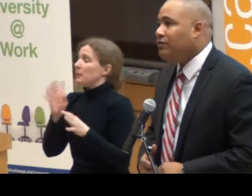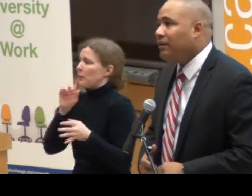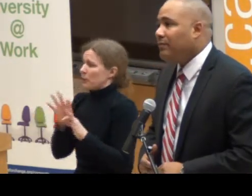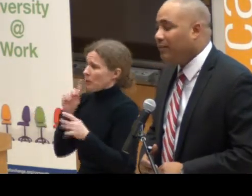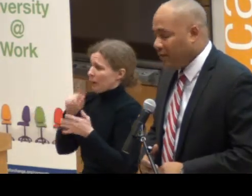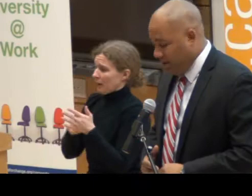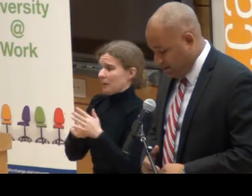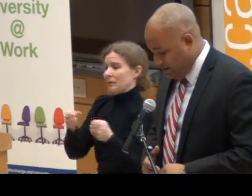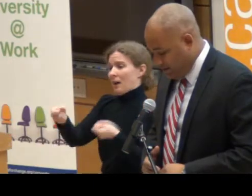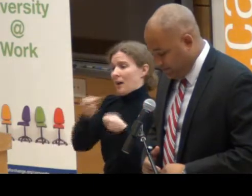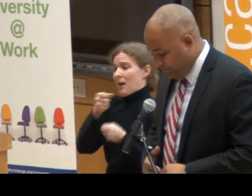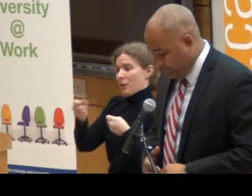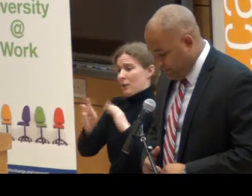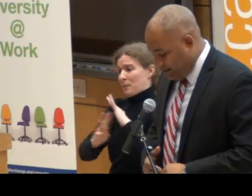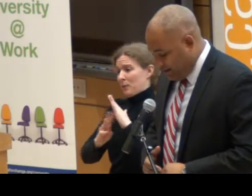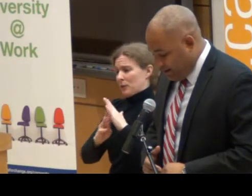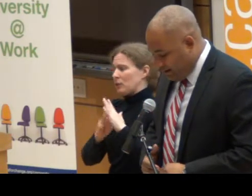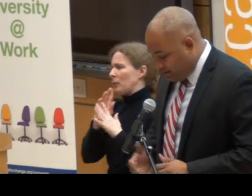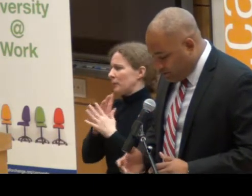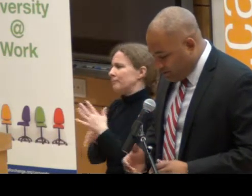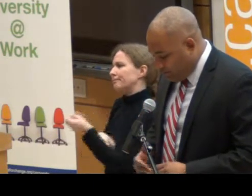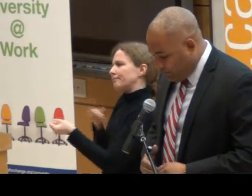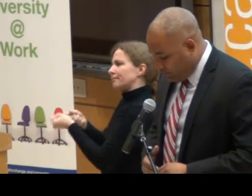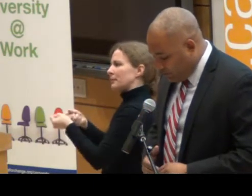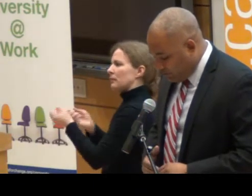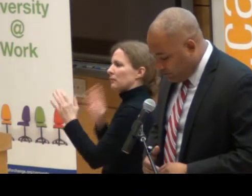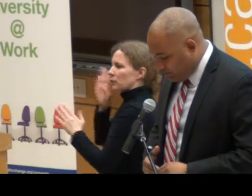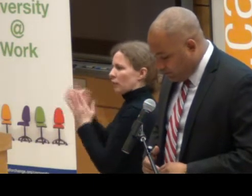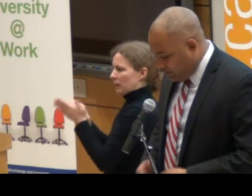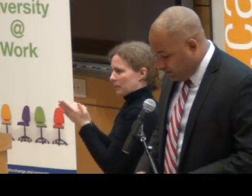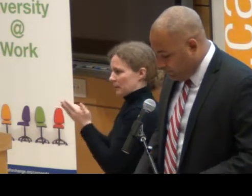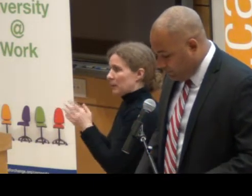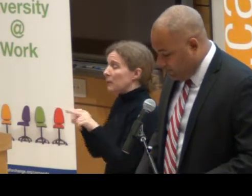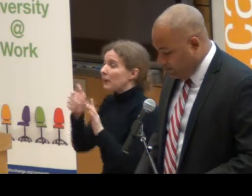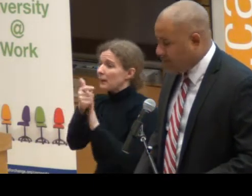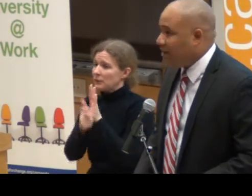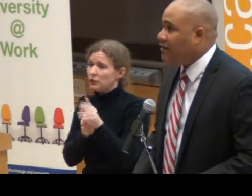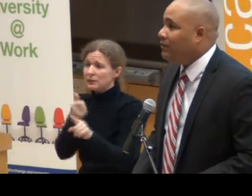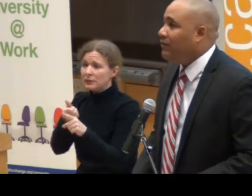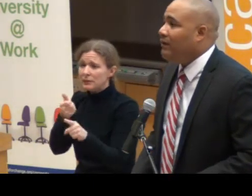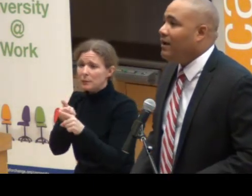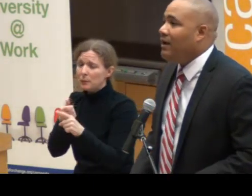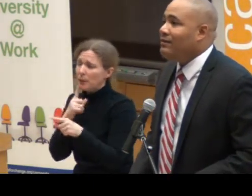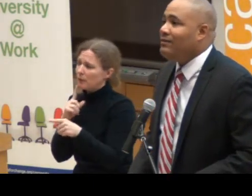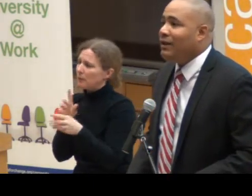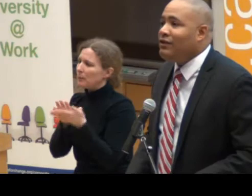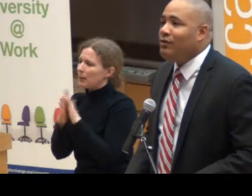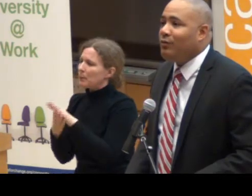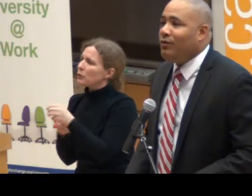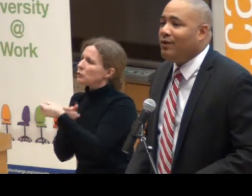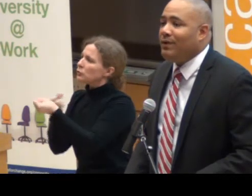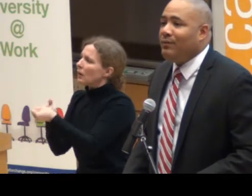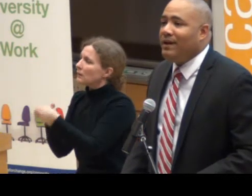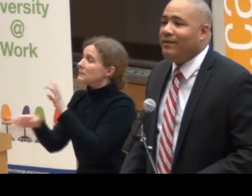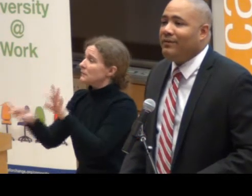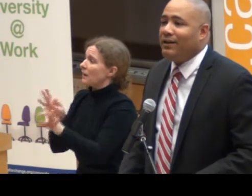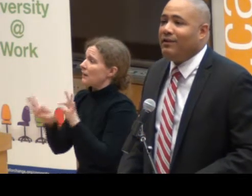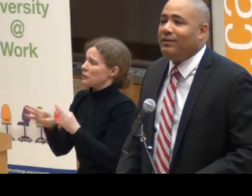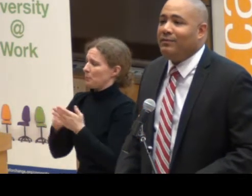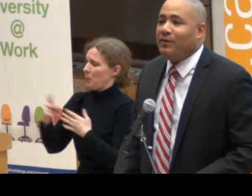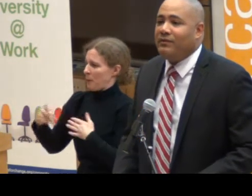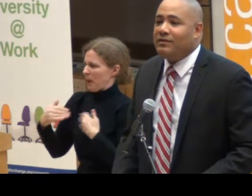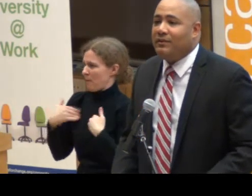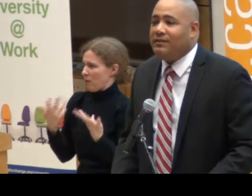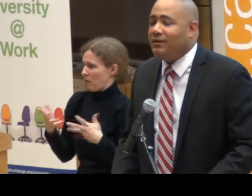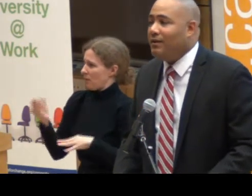meet our future labor market needs. And the legislative proposal would also strengthen our very successful selection program that we have